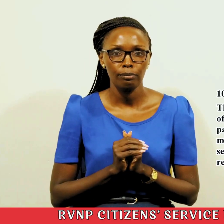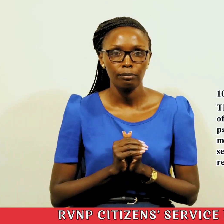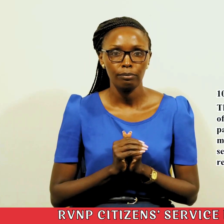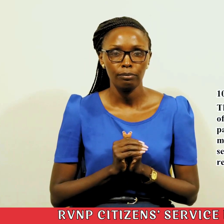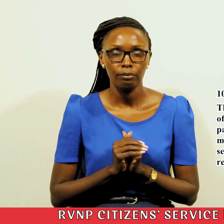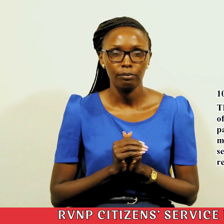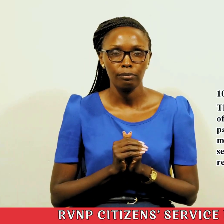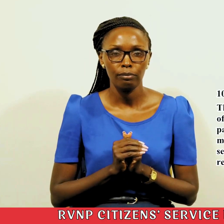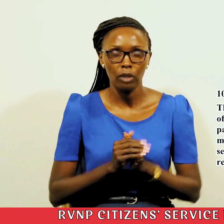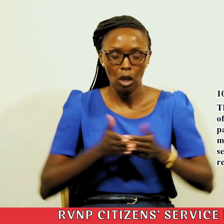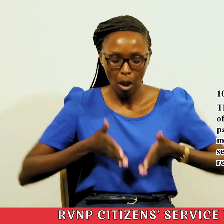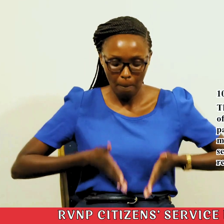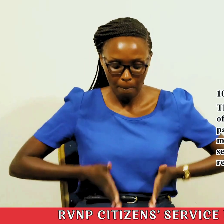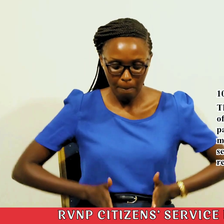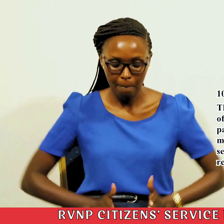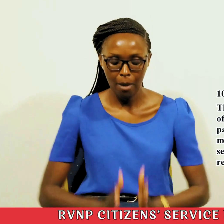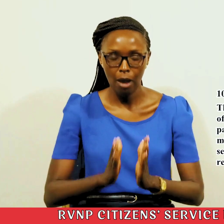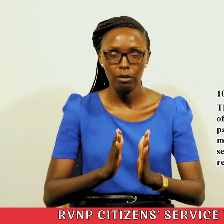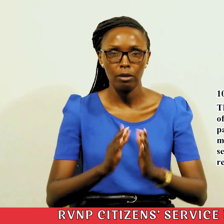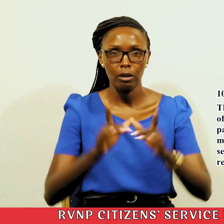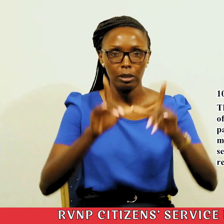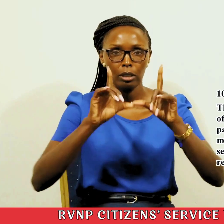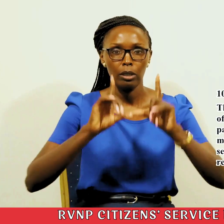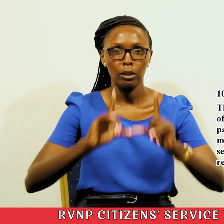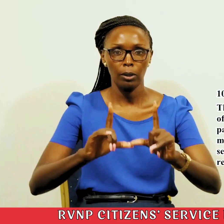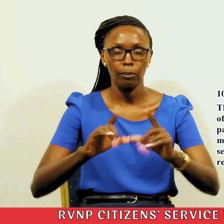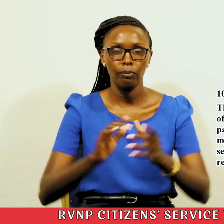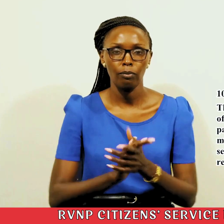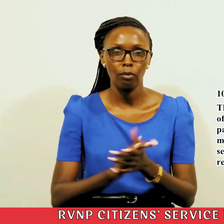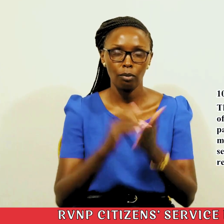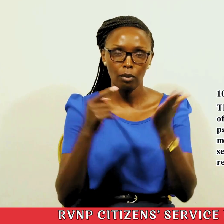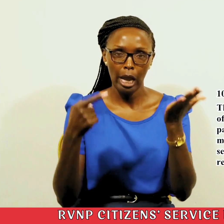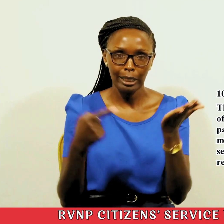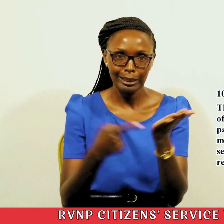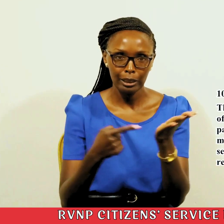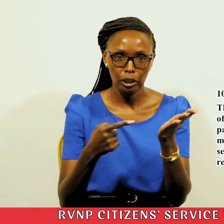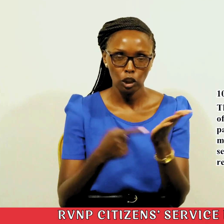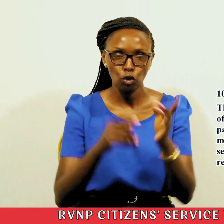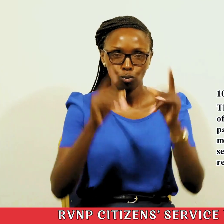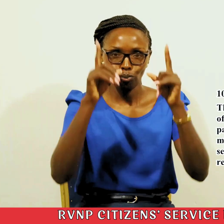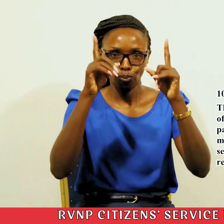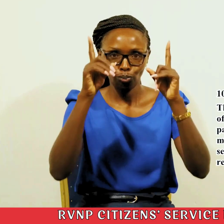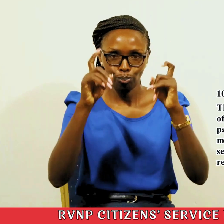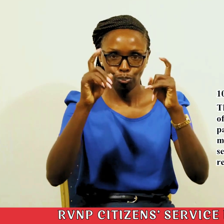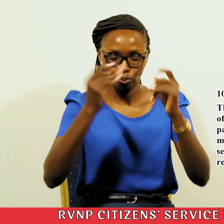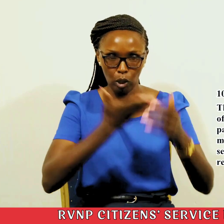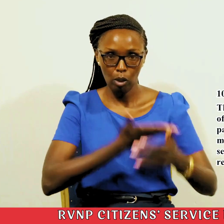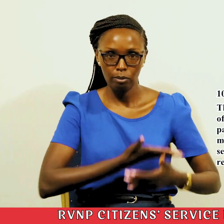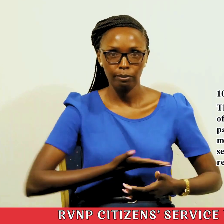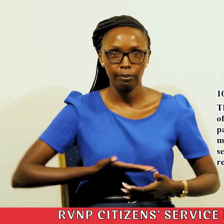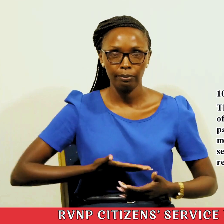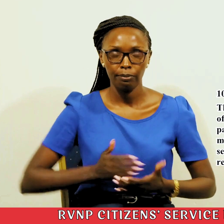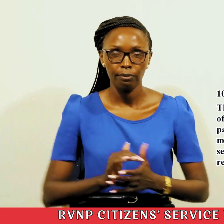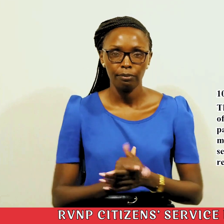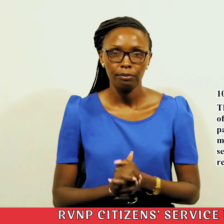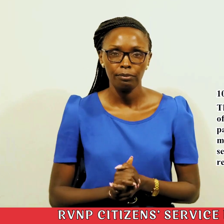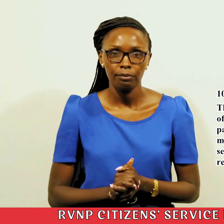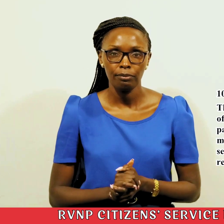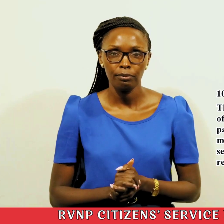birth certificate, digital passport size photo and